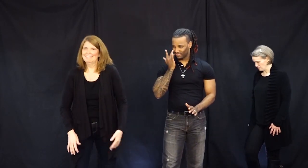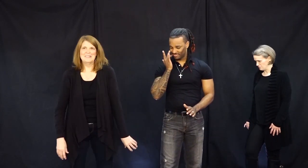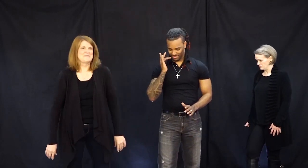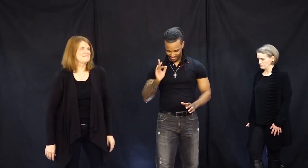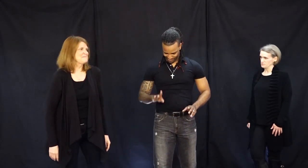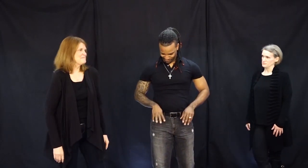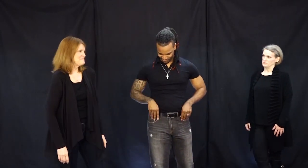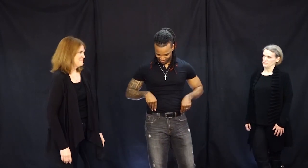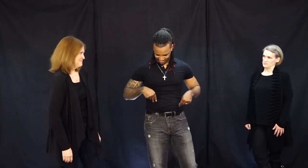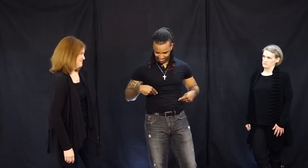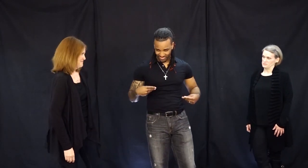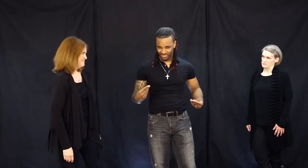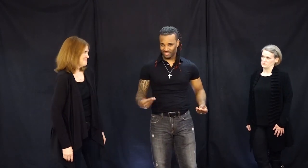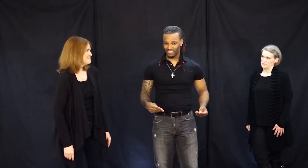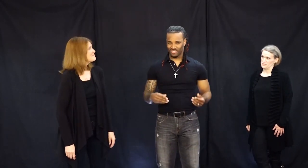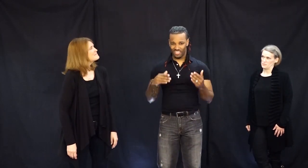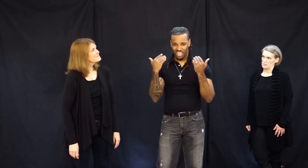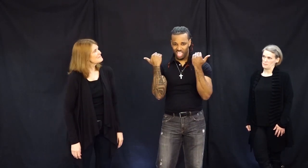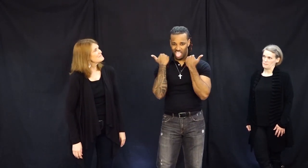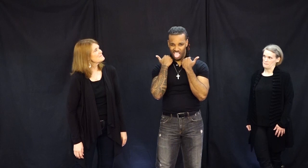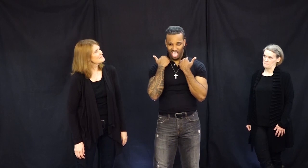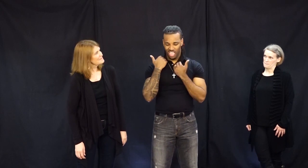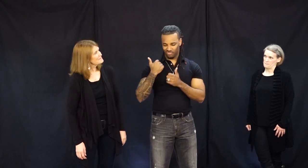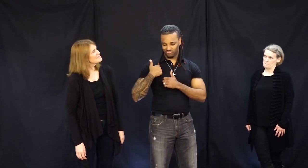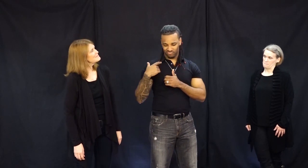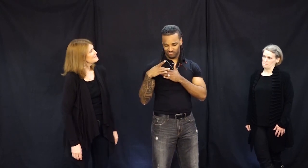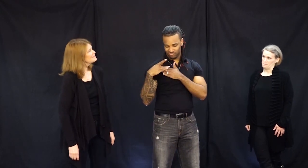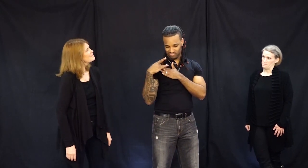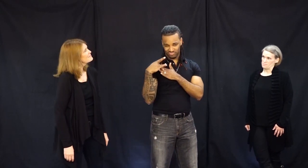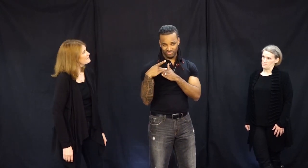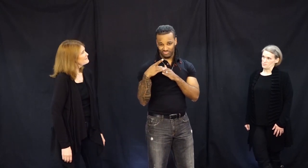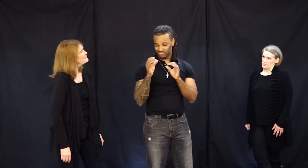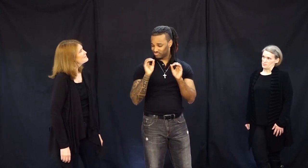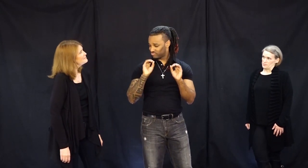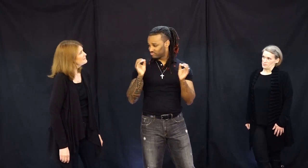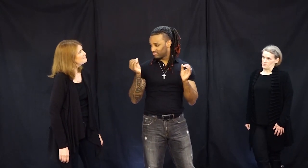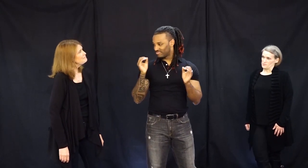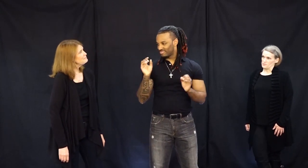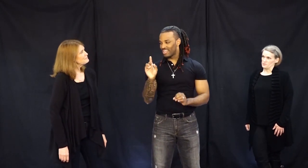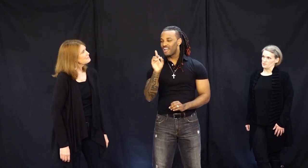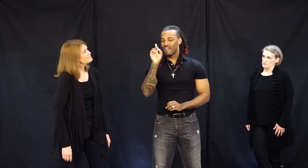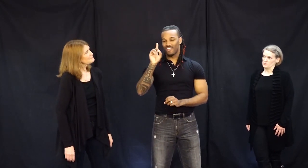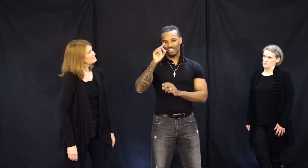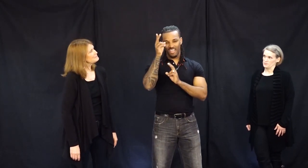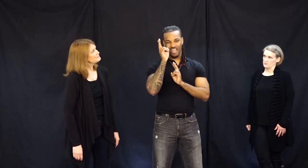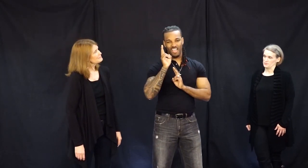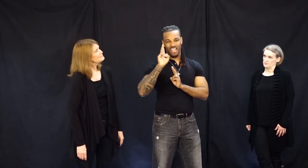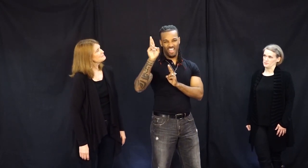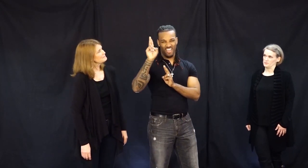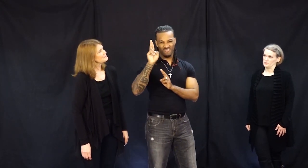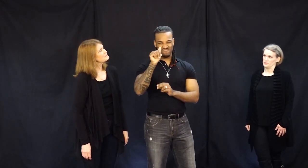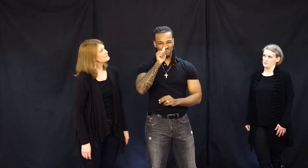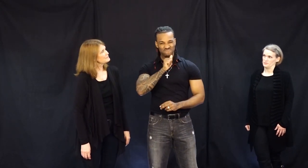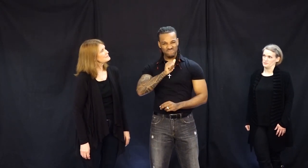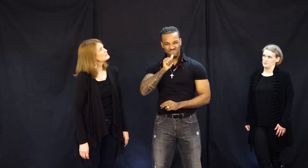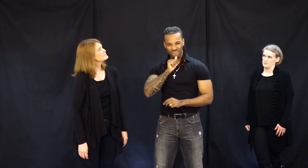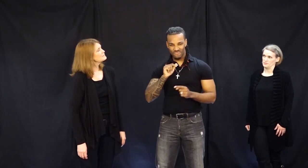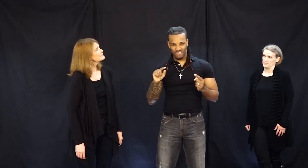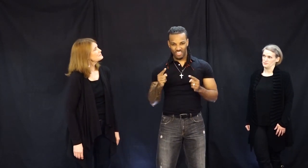I don't have a dollar to my name, an acre of land, a troop to command, a dollop of fame. All I have is my honor, a tolerance for